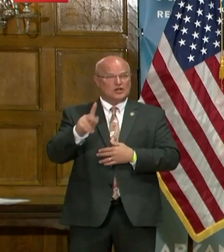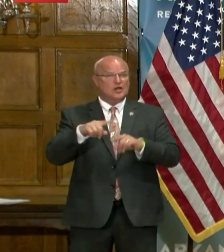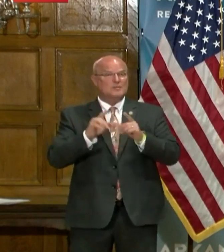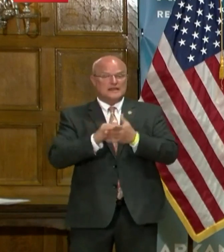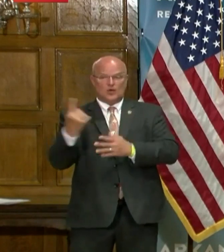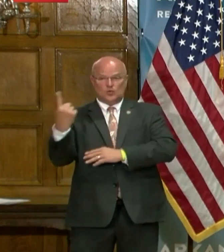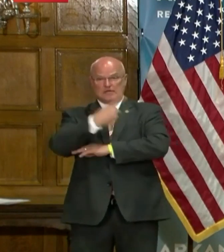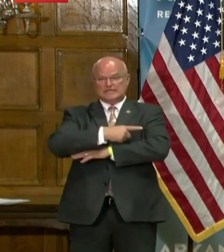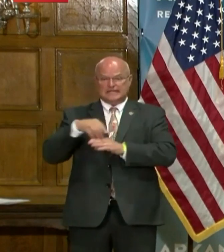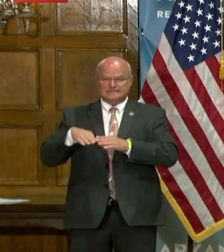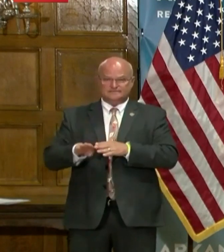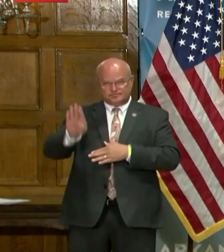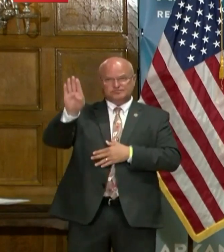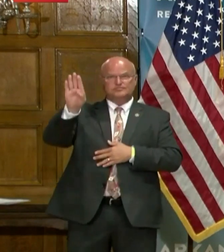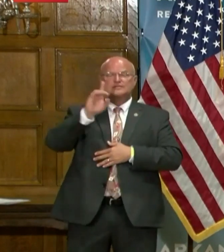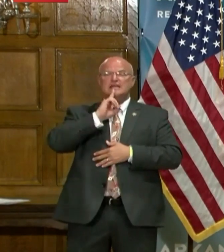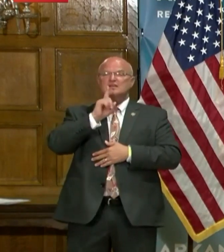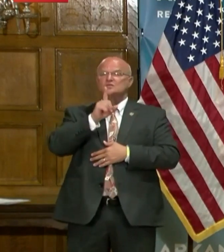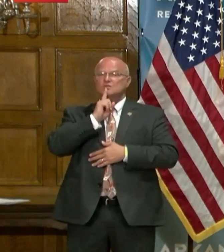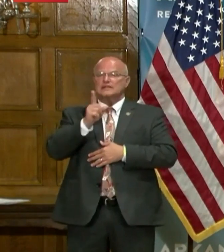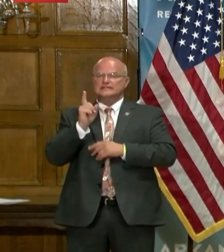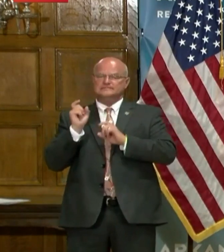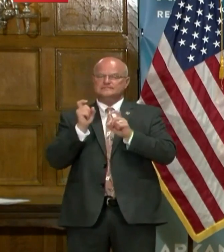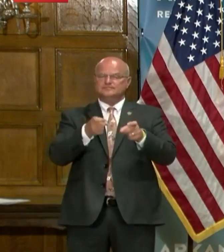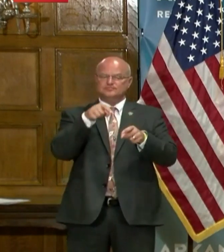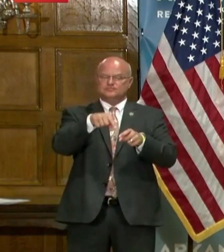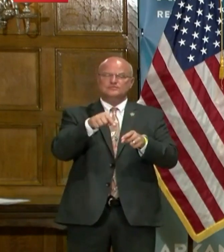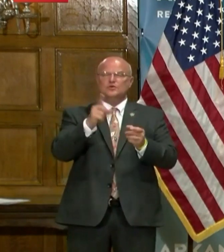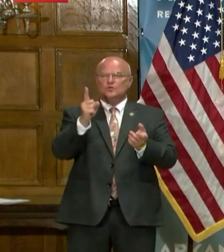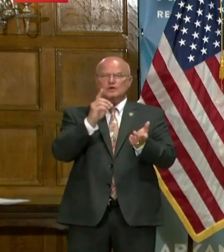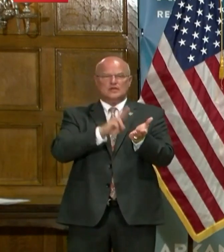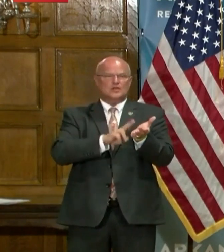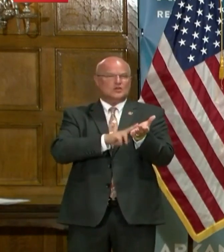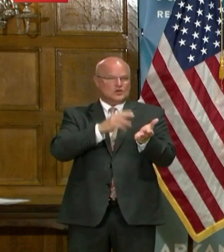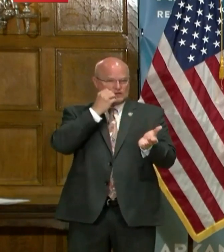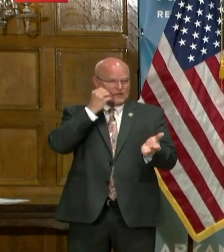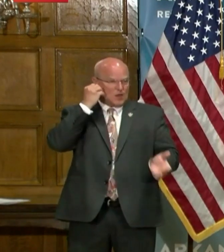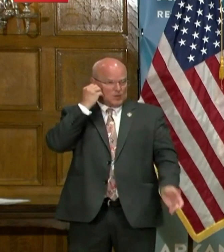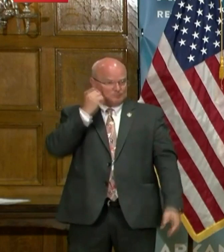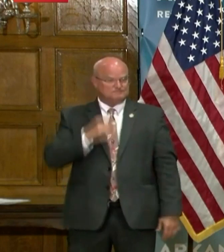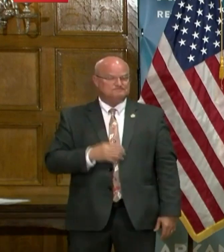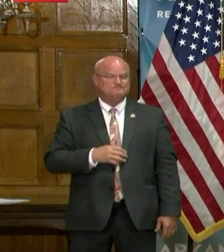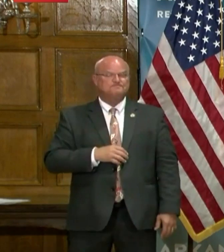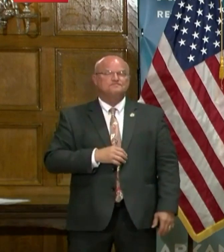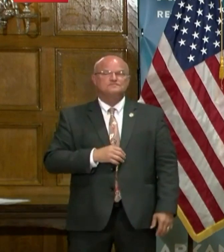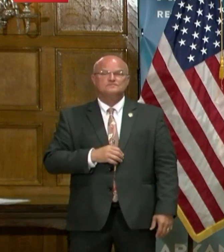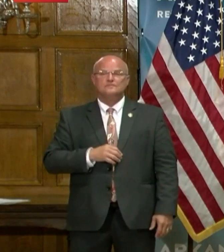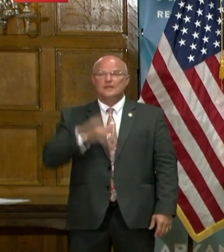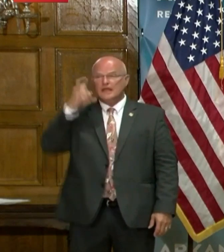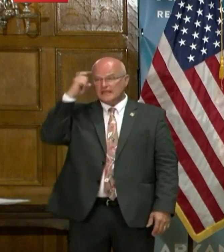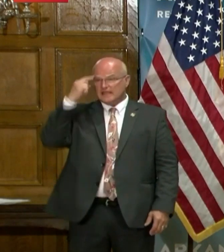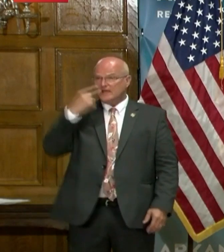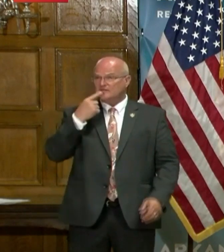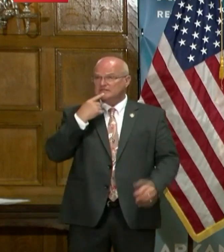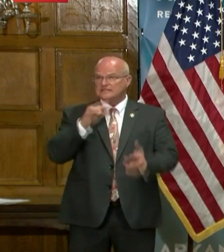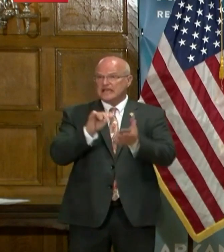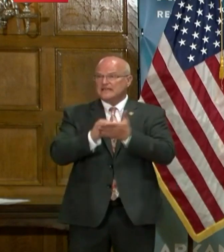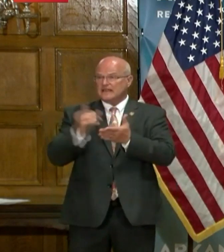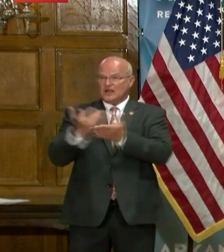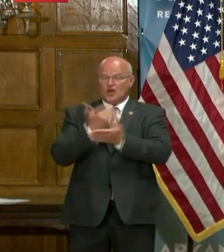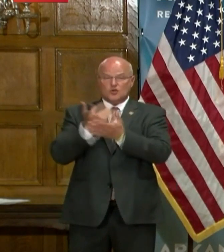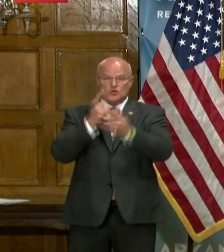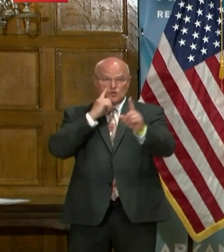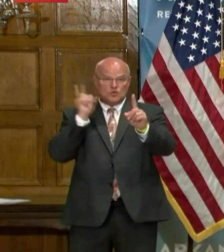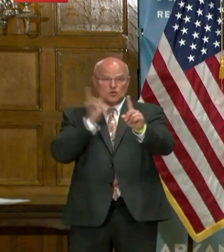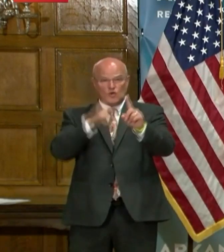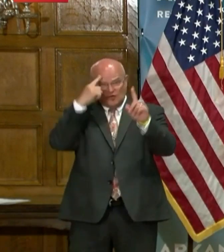that one-day spike is really attributable to the nursing home. The governor has mentioned our new